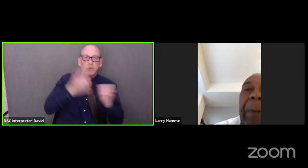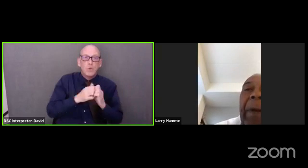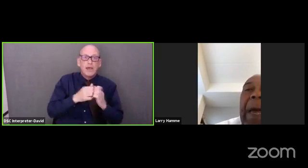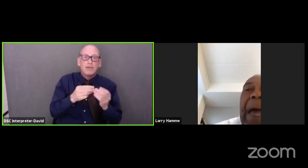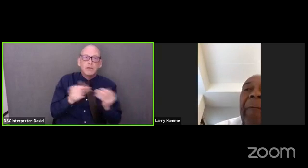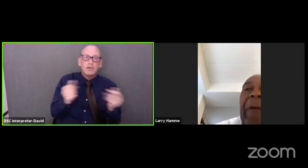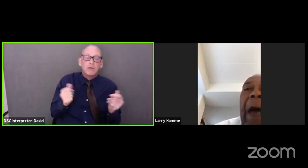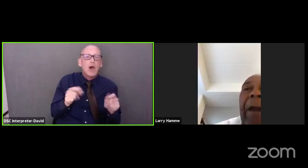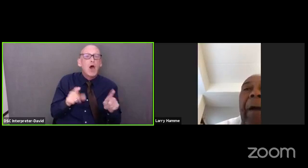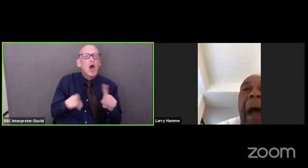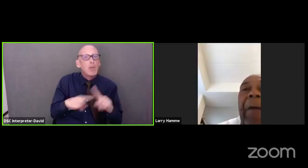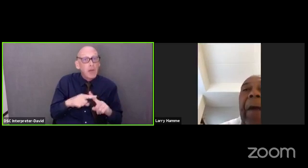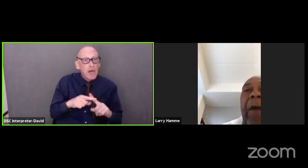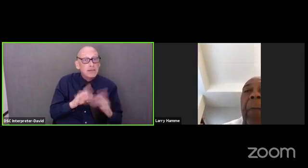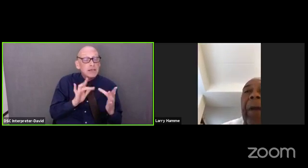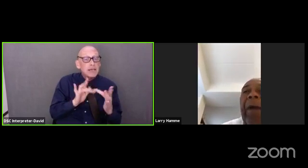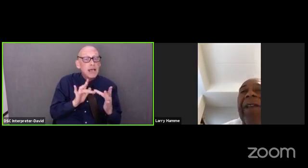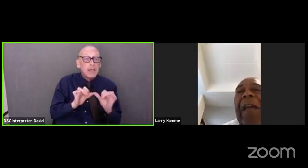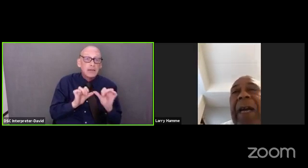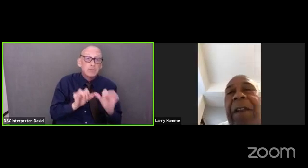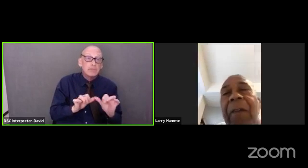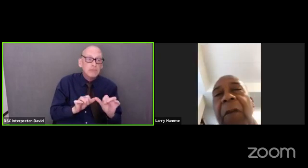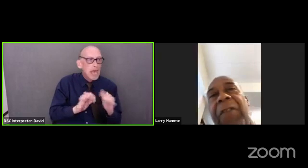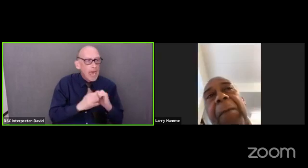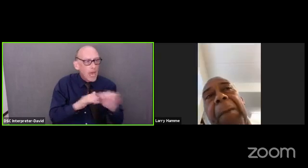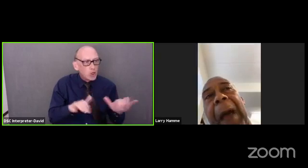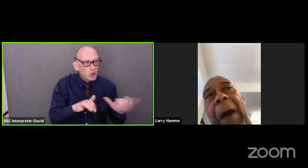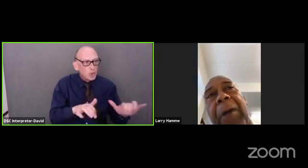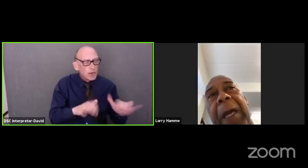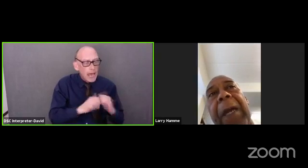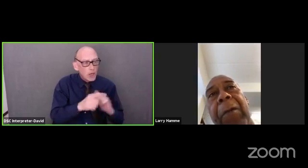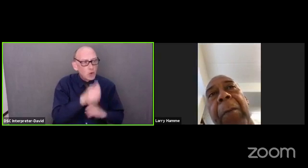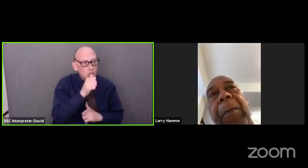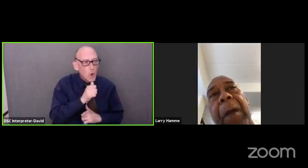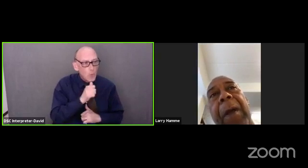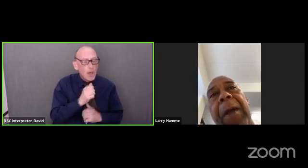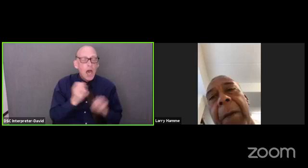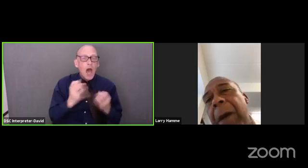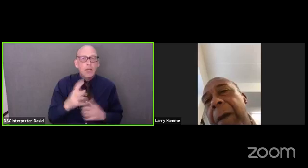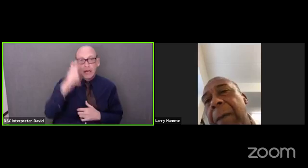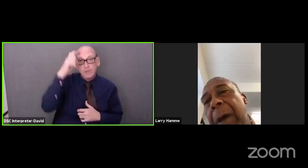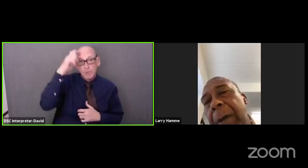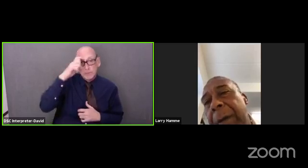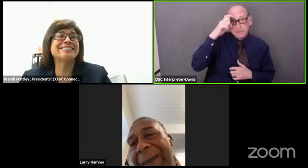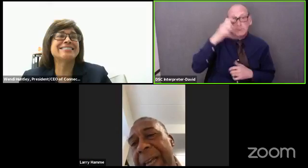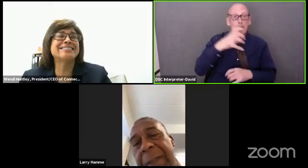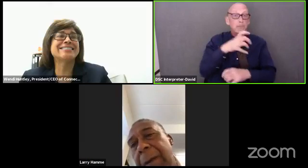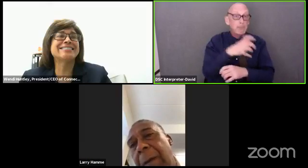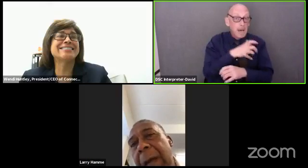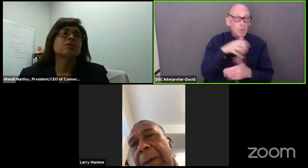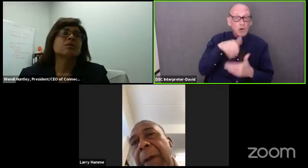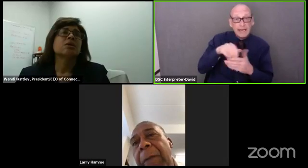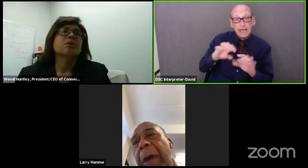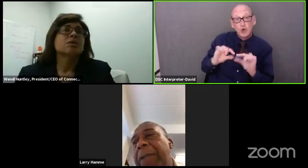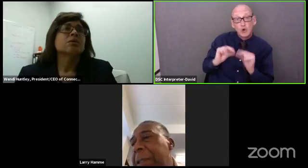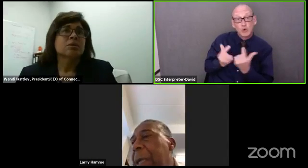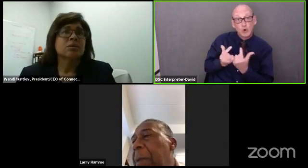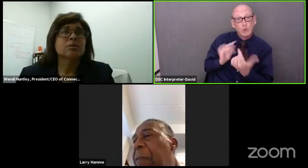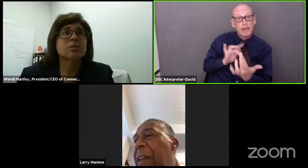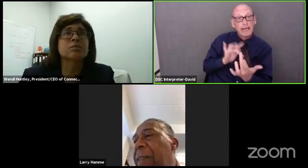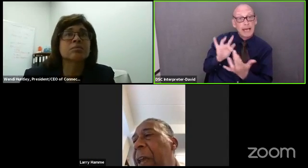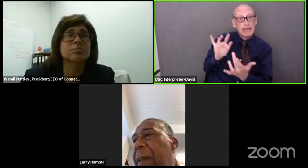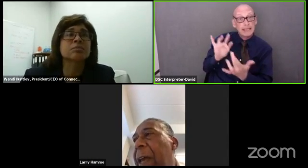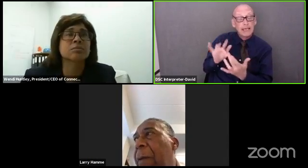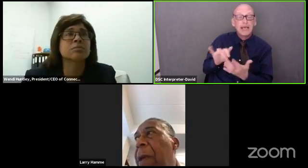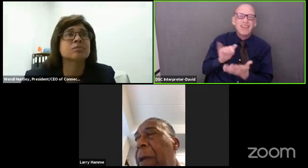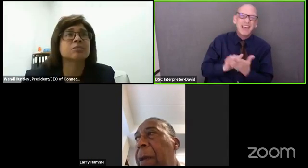with people and find out how they're coping. There's lots of wisdom and power in group context. So those are some of the